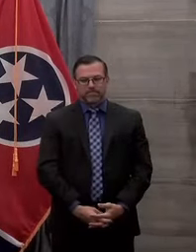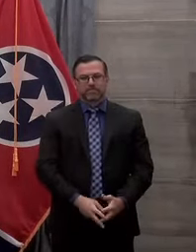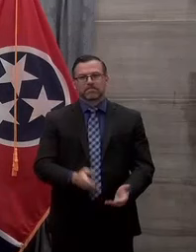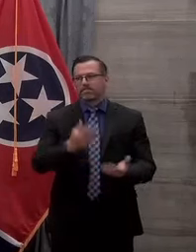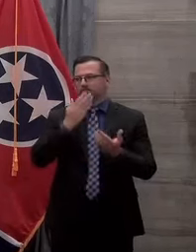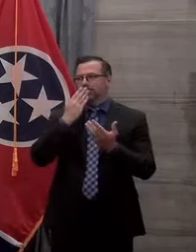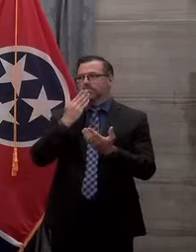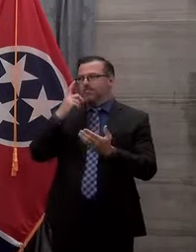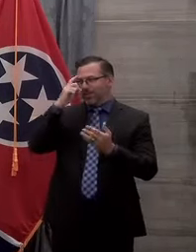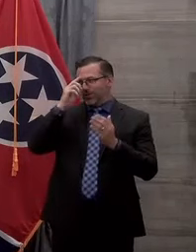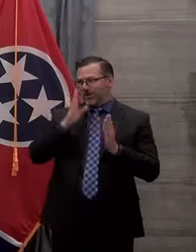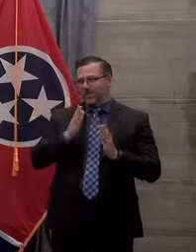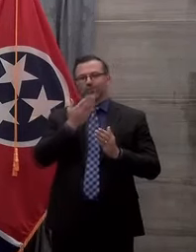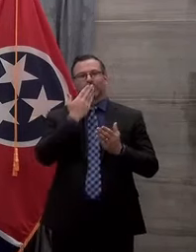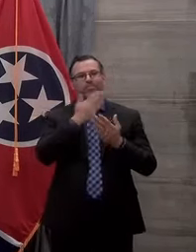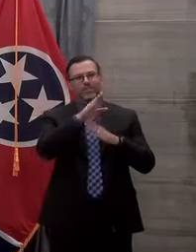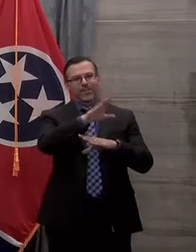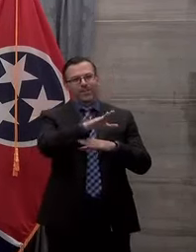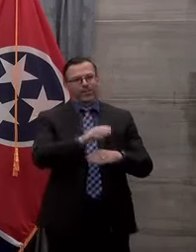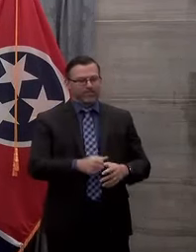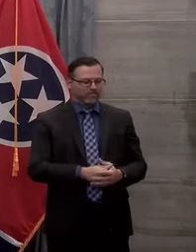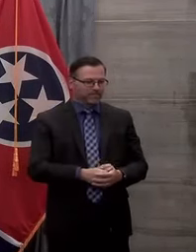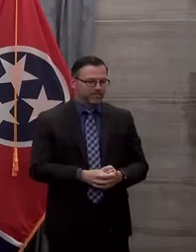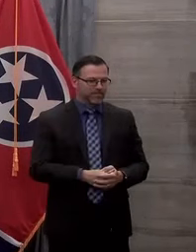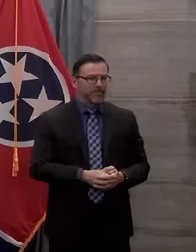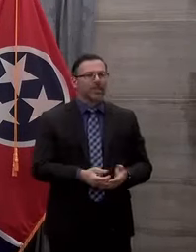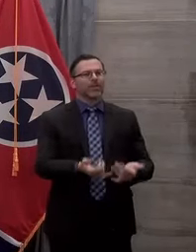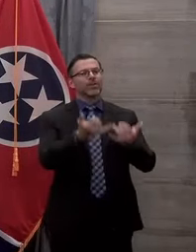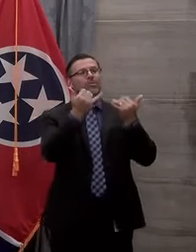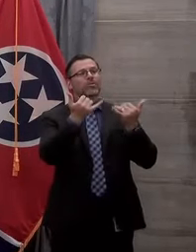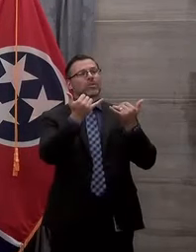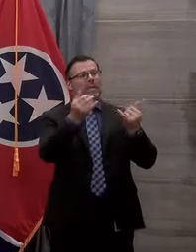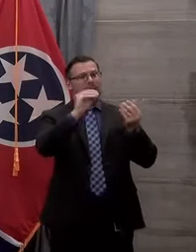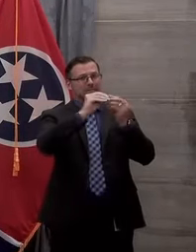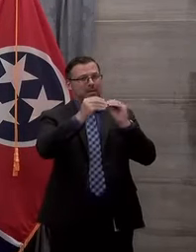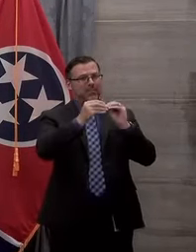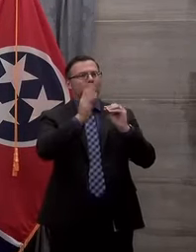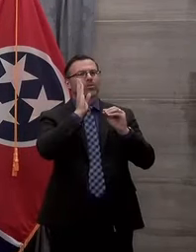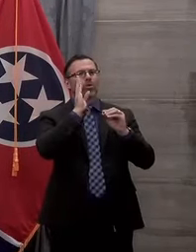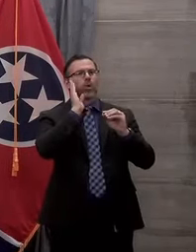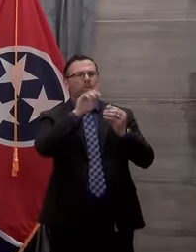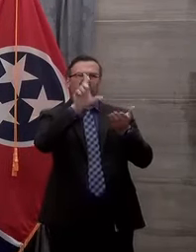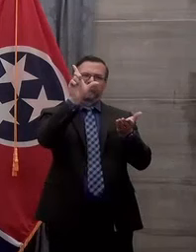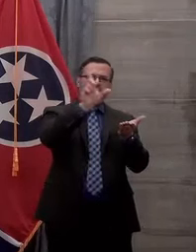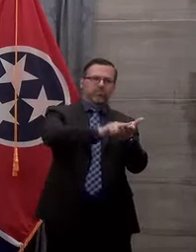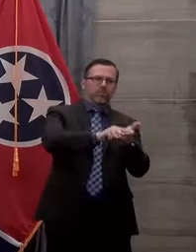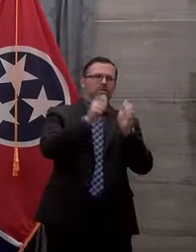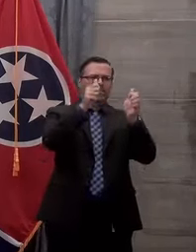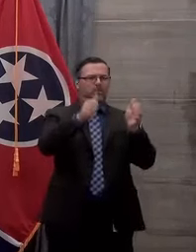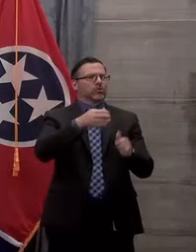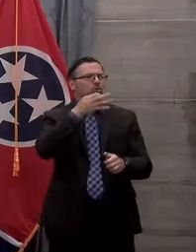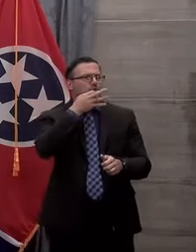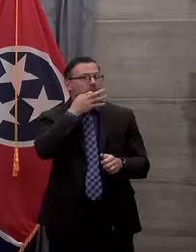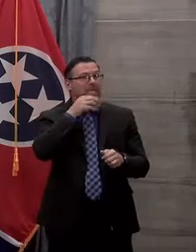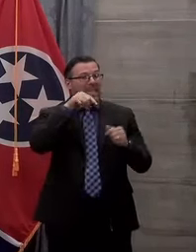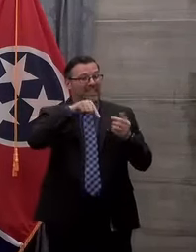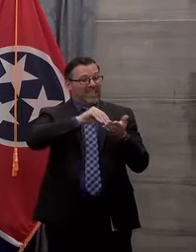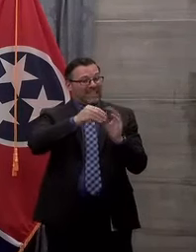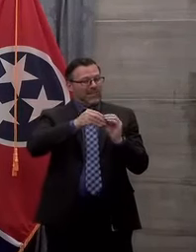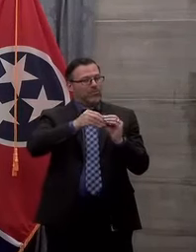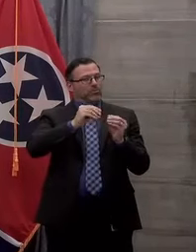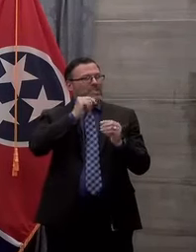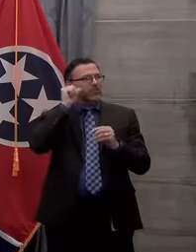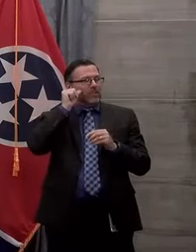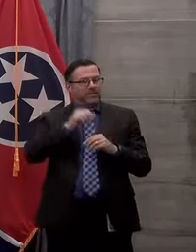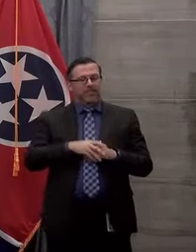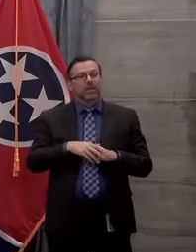Thank you, Governor. Good afternoon. Today's numbers will be out within the hour, so these are yesterday's figures. But the